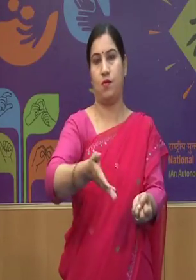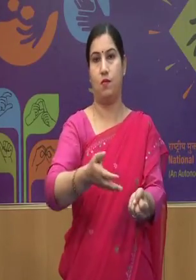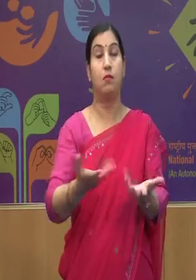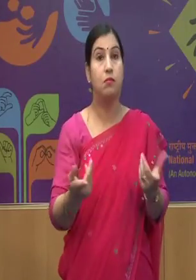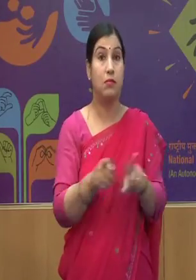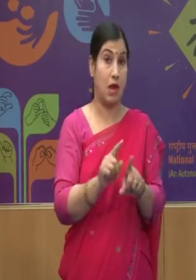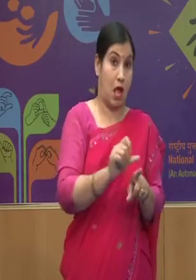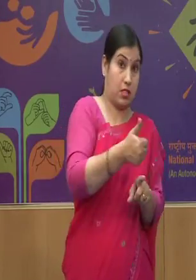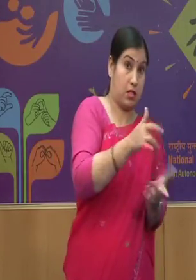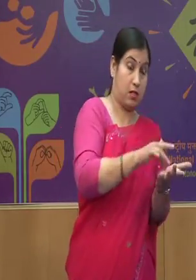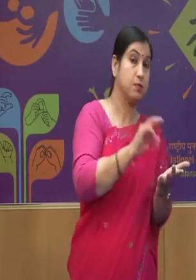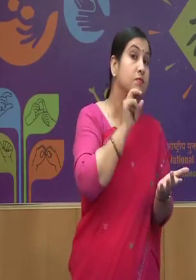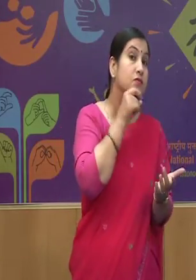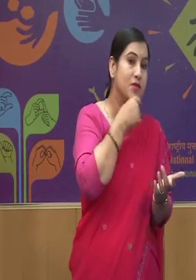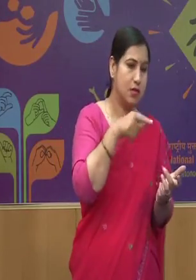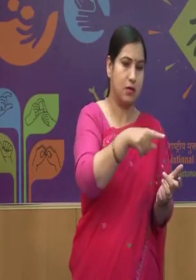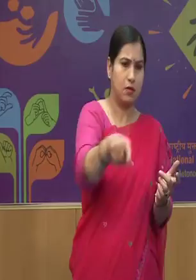While Russia supported this demand,